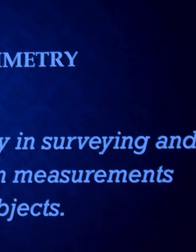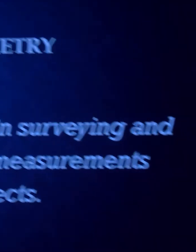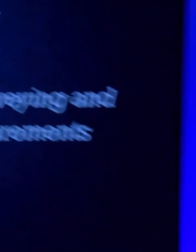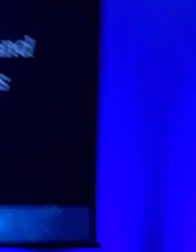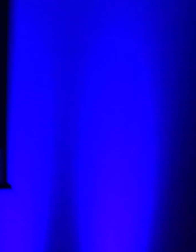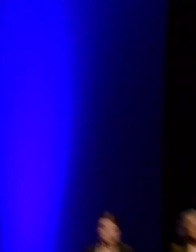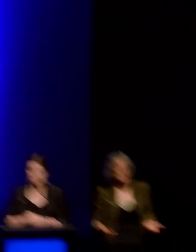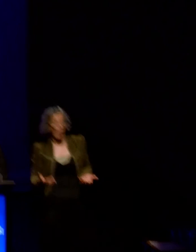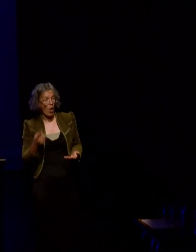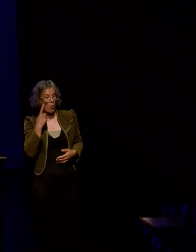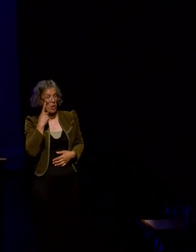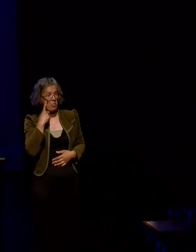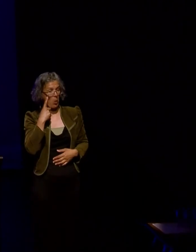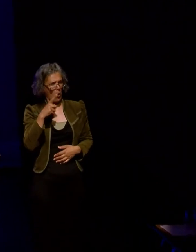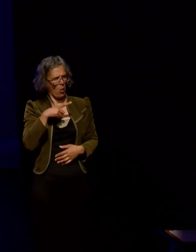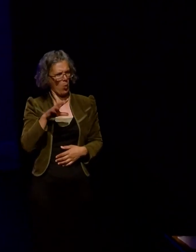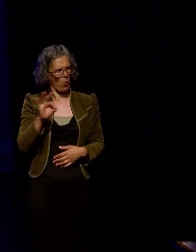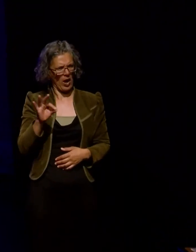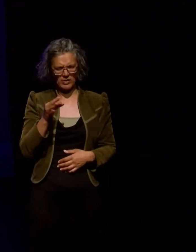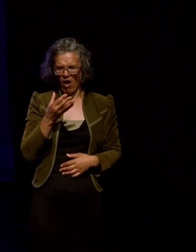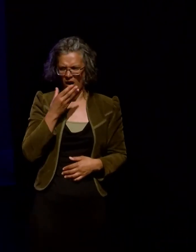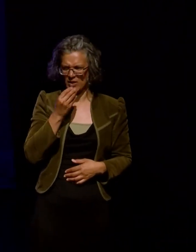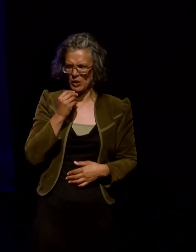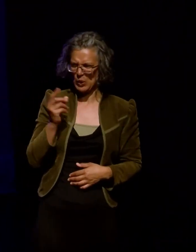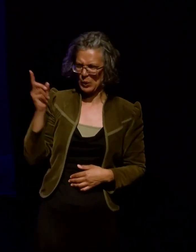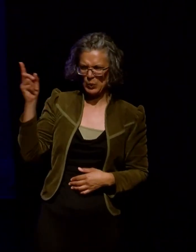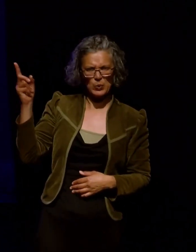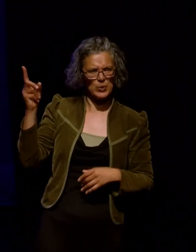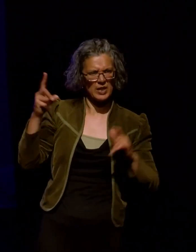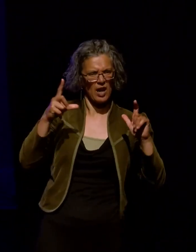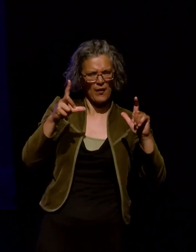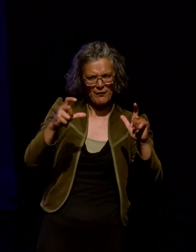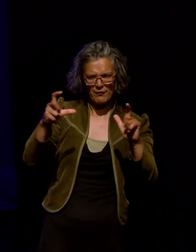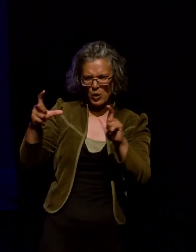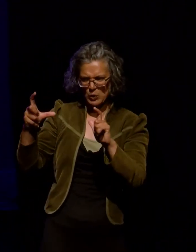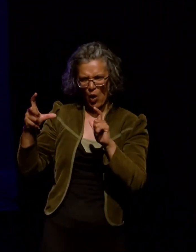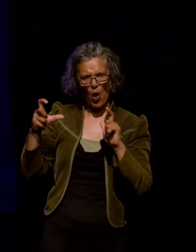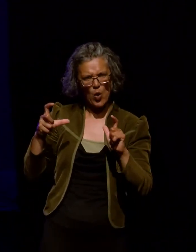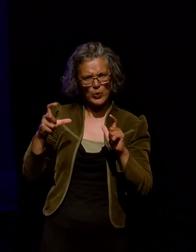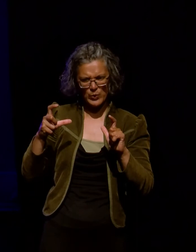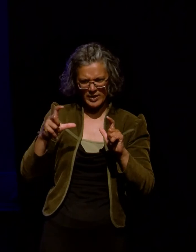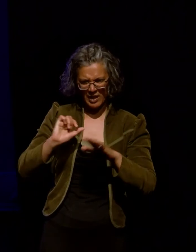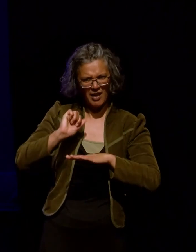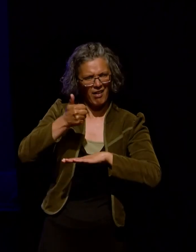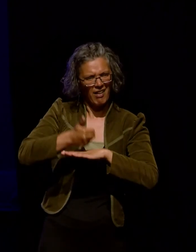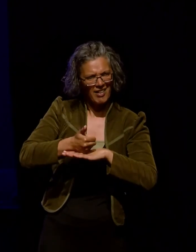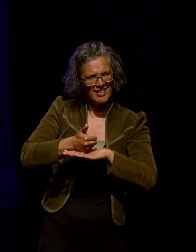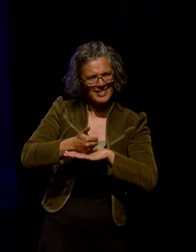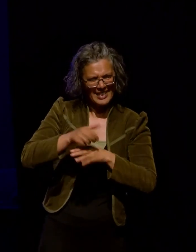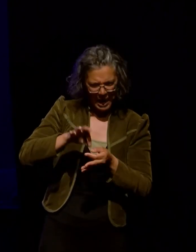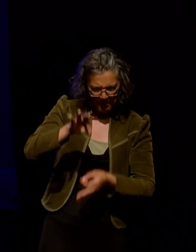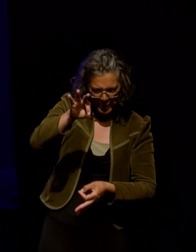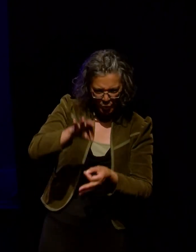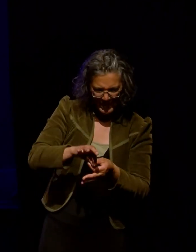So we thought we might use photogrammetry, which is the use of photography in surveying and mapping to ascertain measurements between